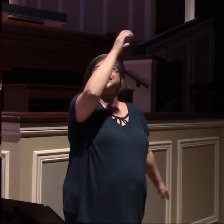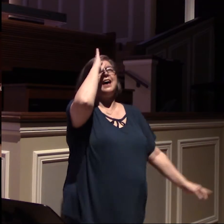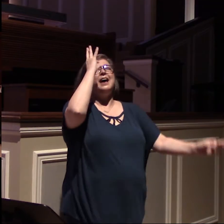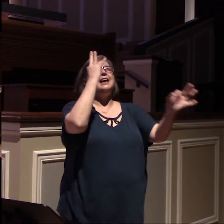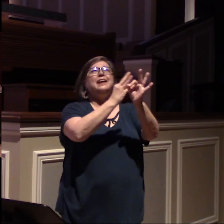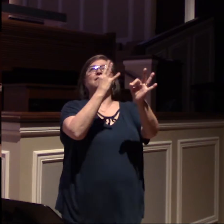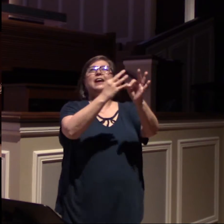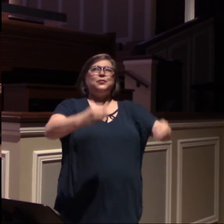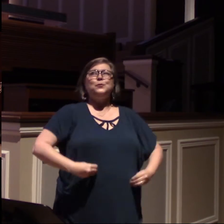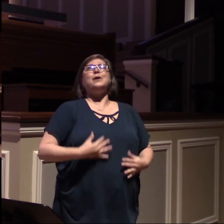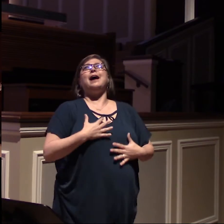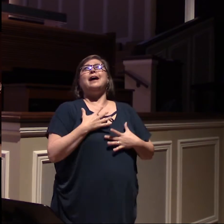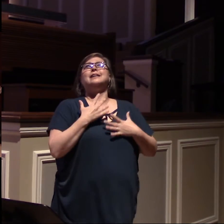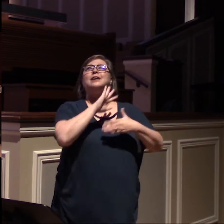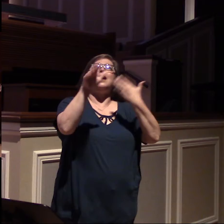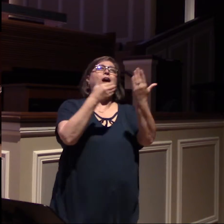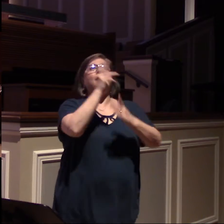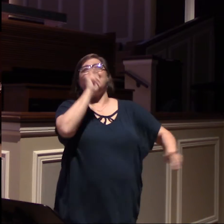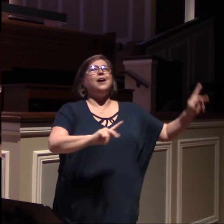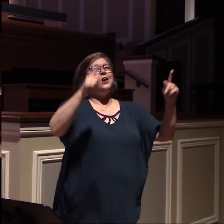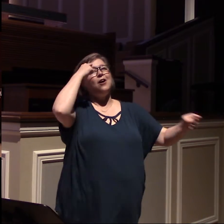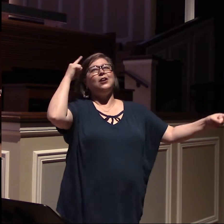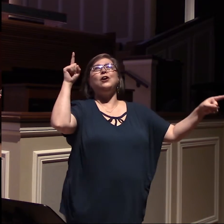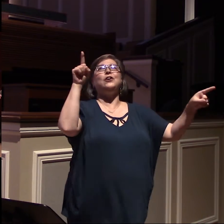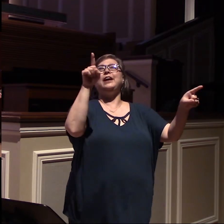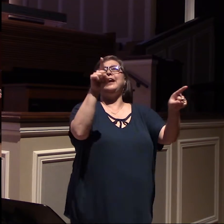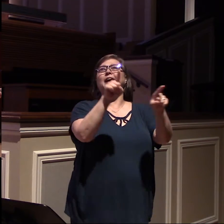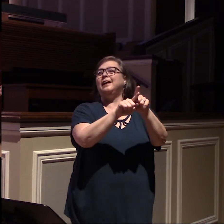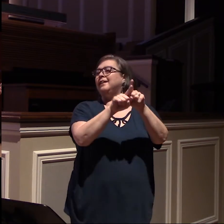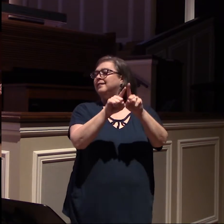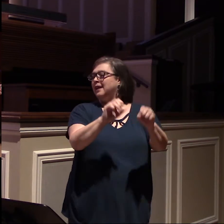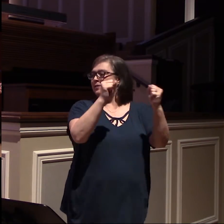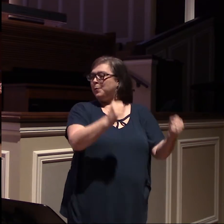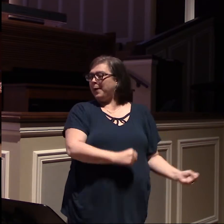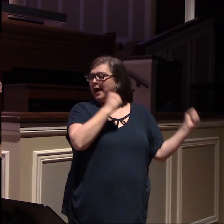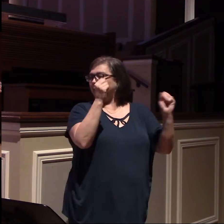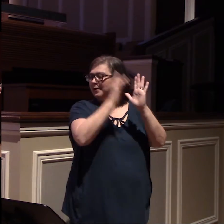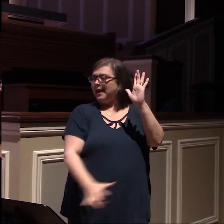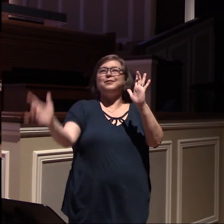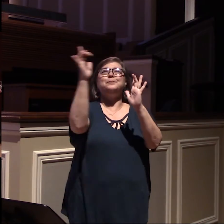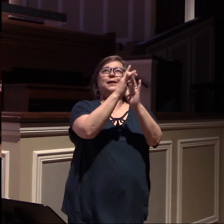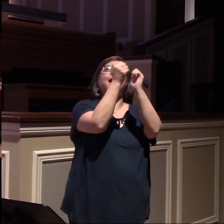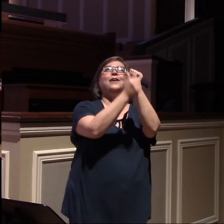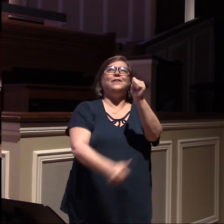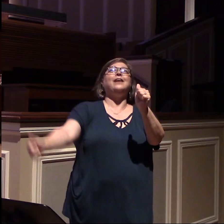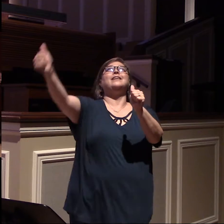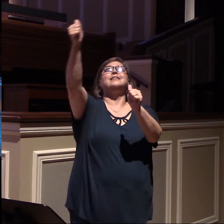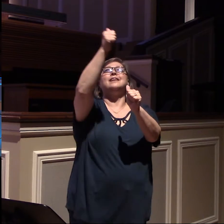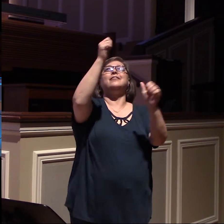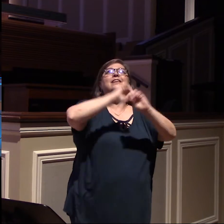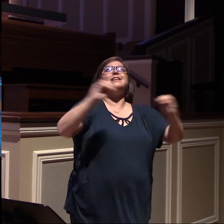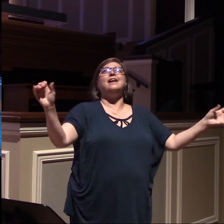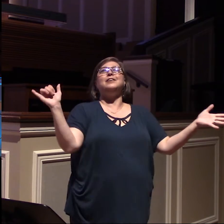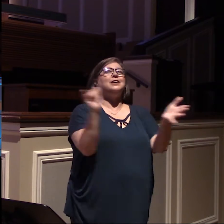Jesus. Let faith arise, let all agree. There's no power like His power.